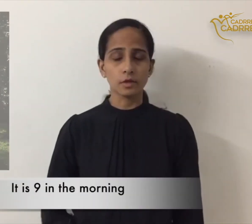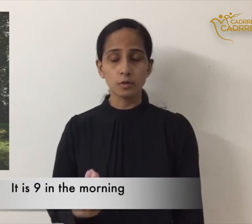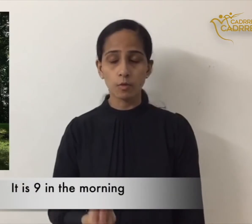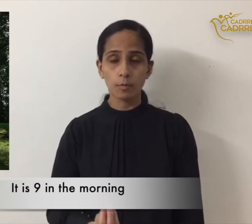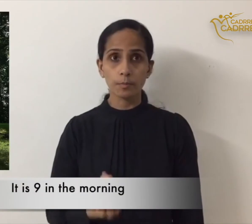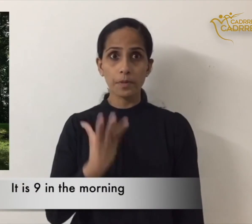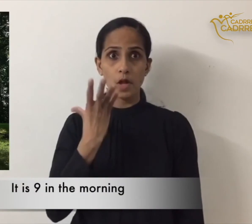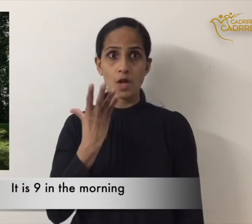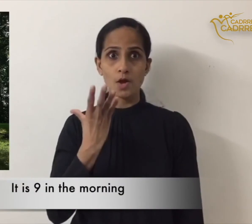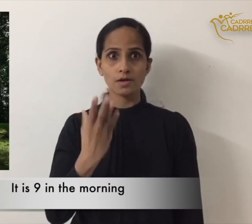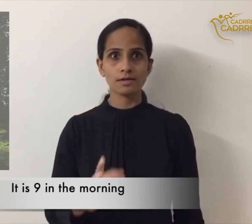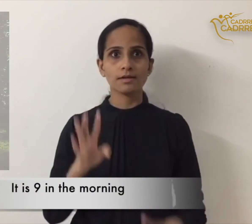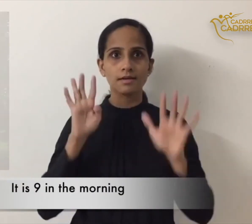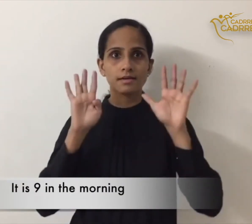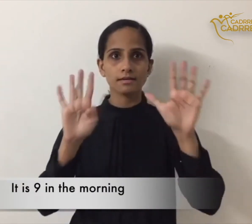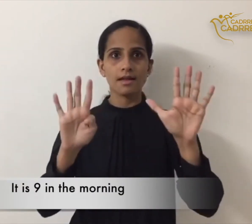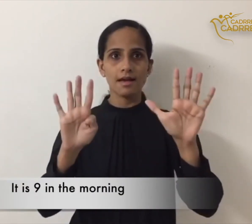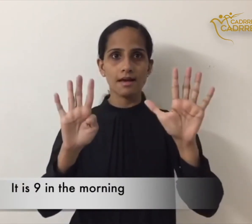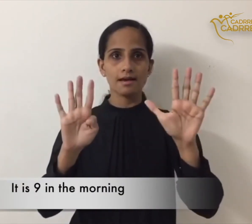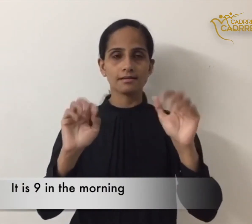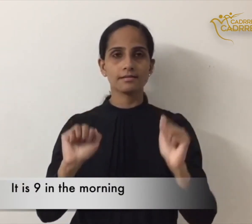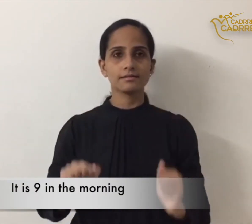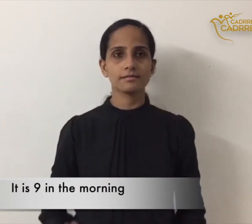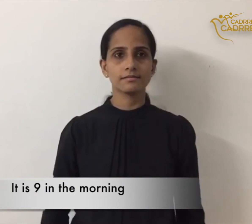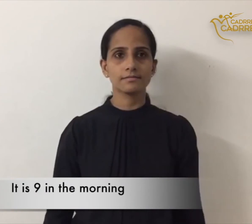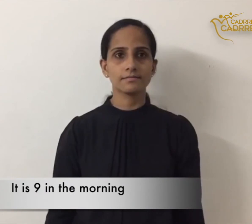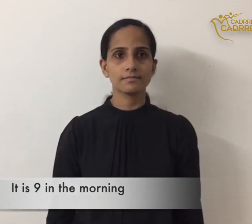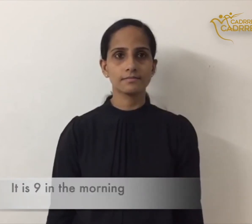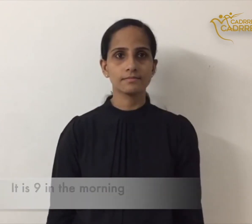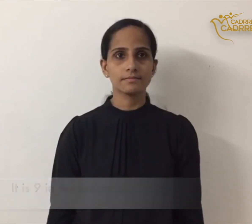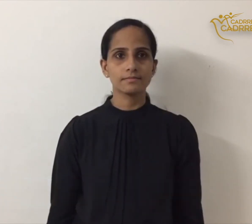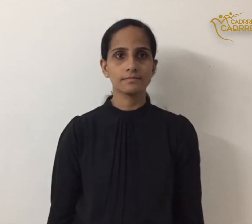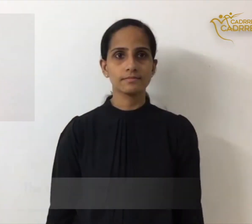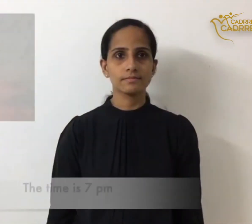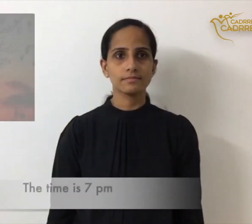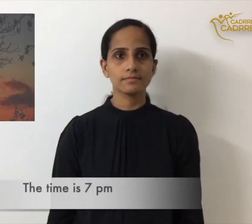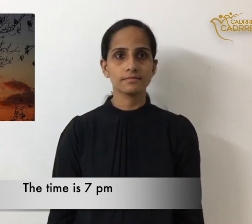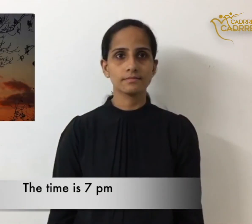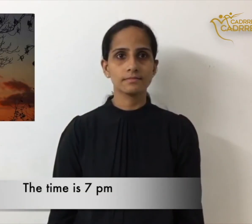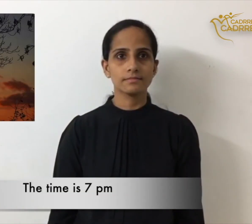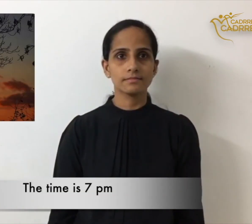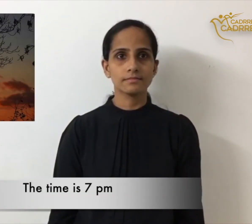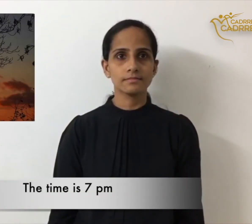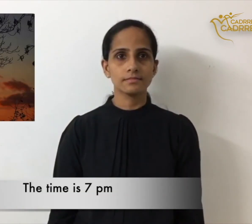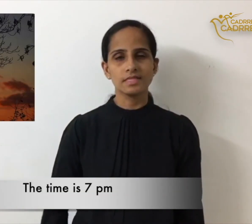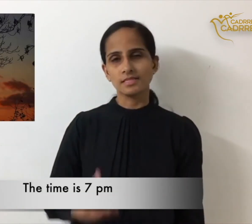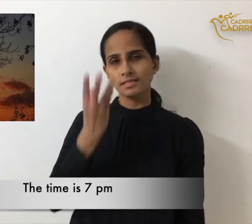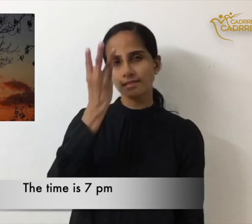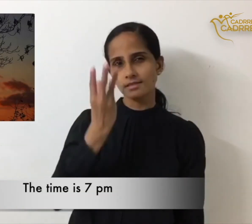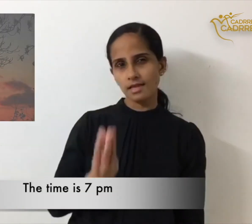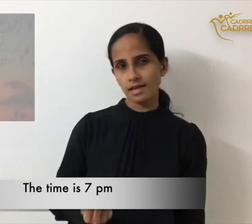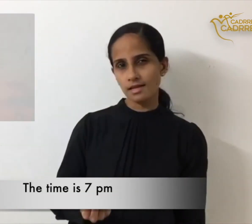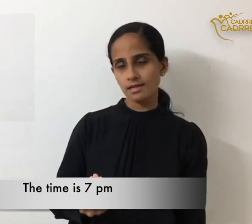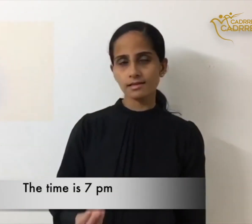It is 9 in the morning. The time is 7 p.m.